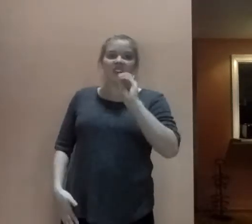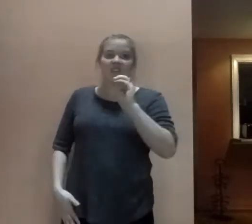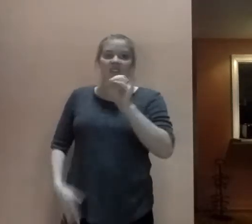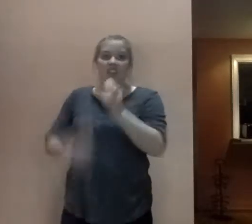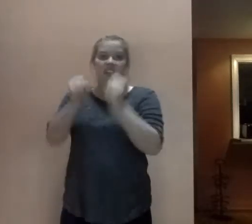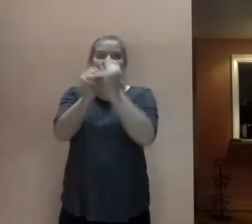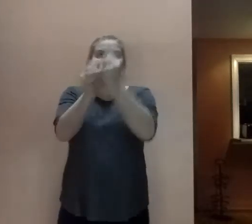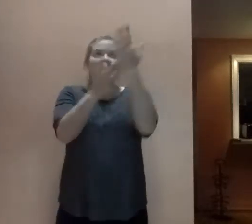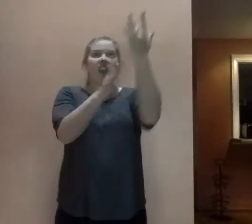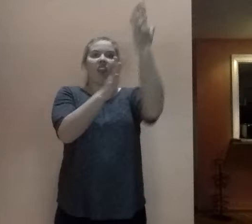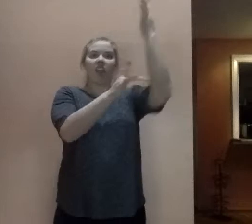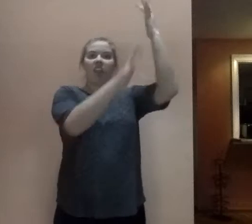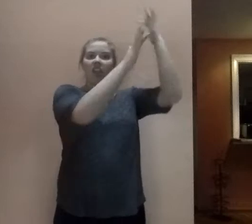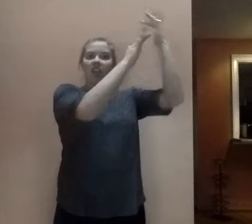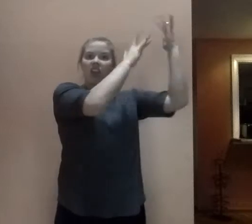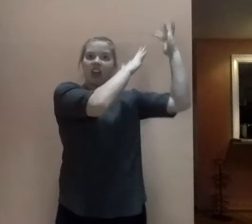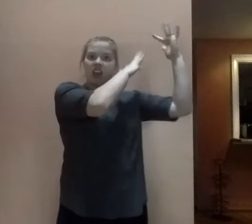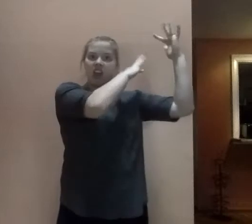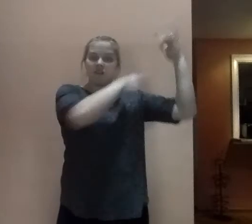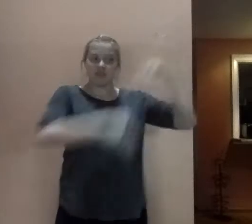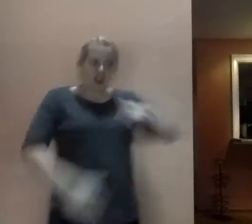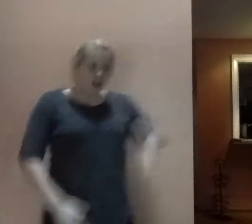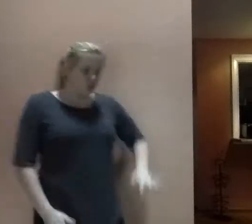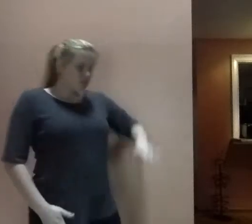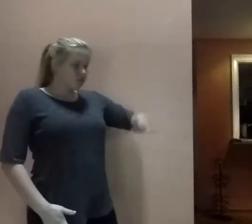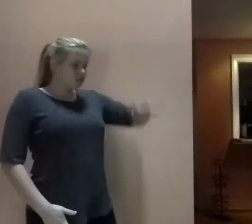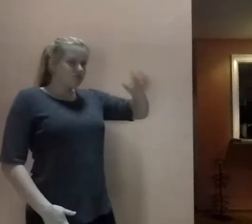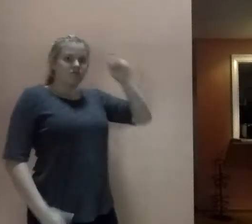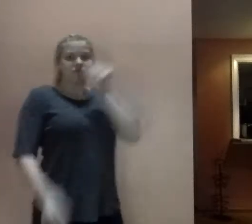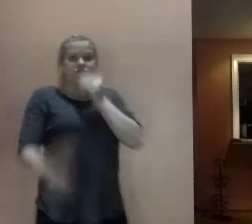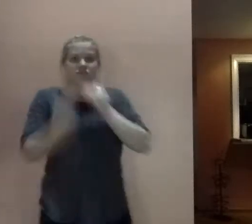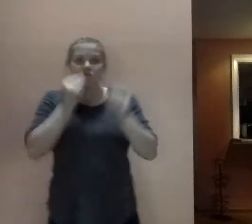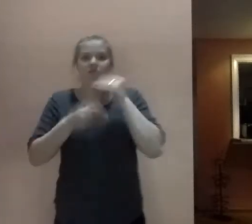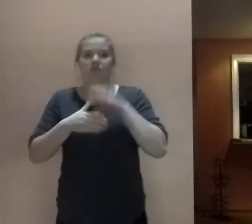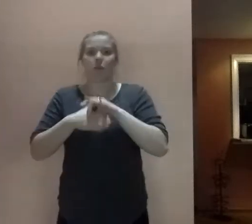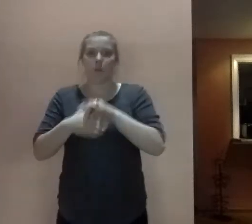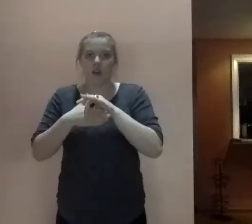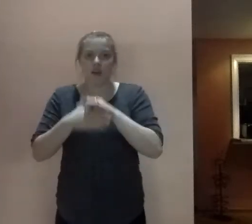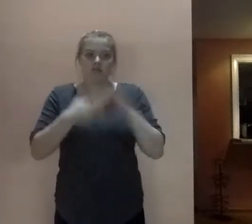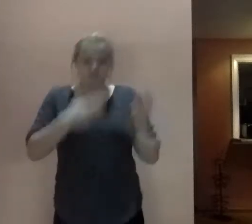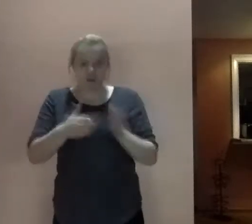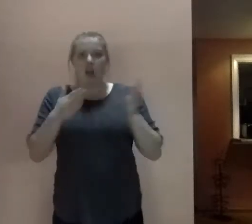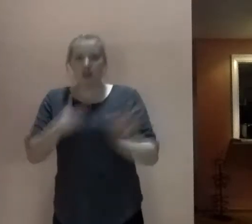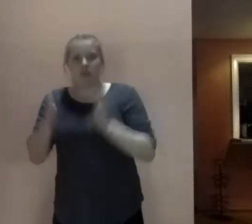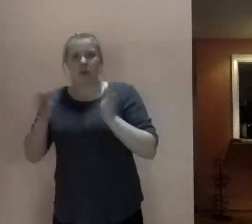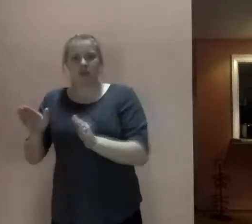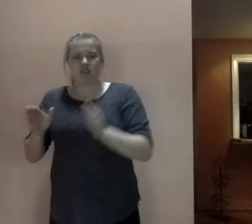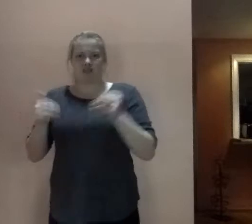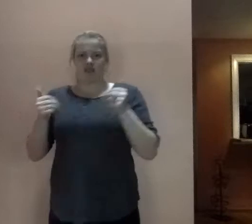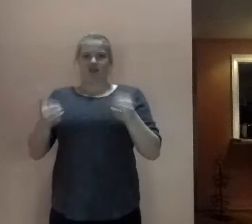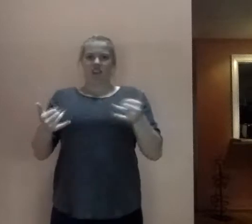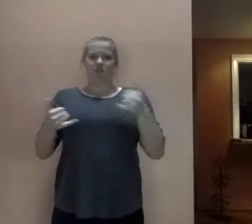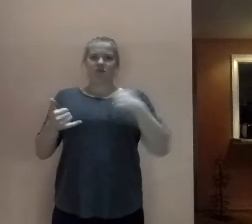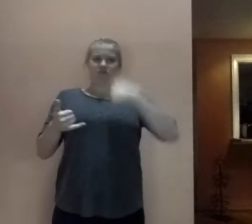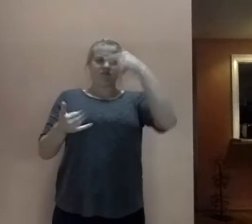eating processed meats virtually my entire life and was just now finding out how dangerous they are. Why hadn't I been hearing about